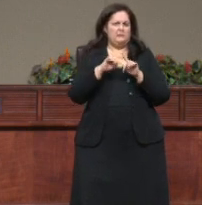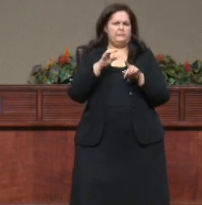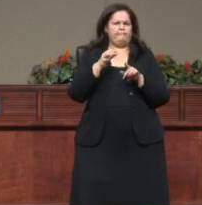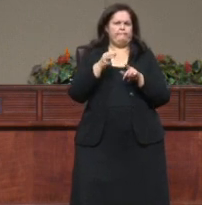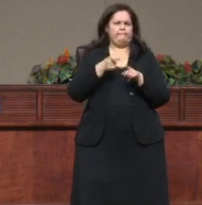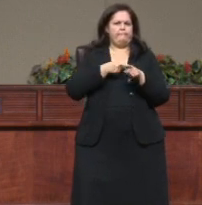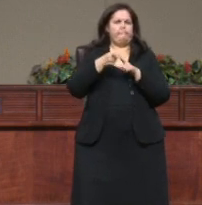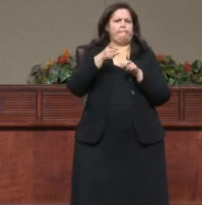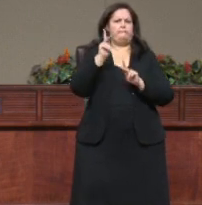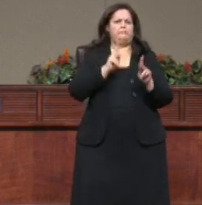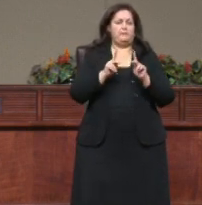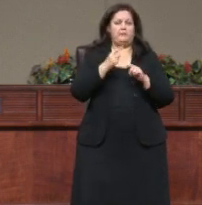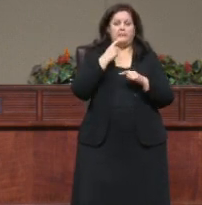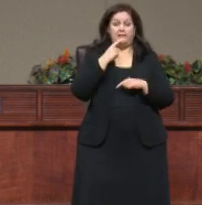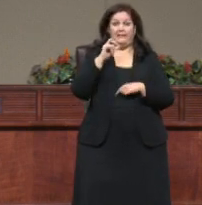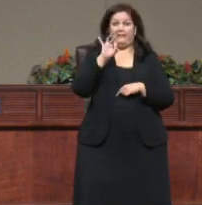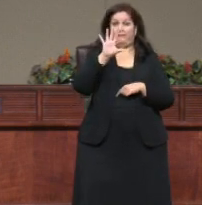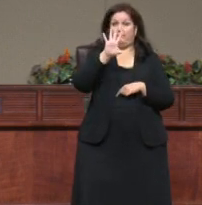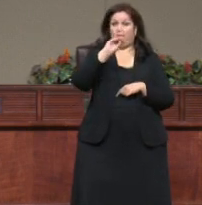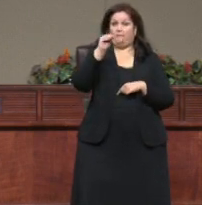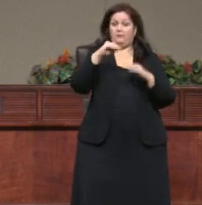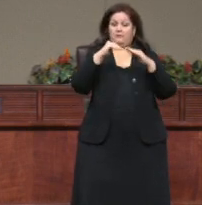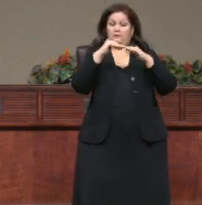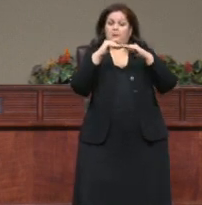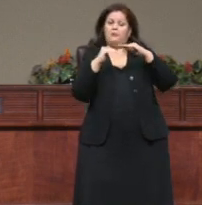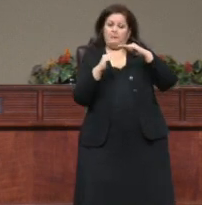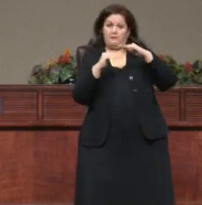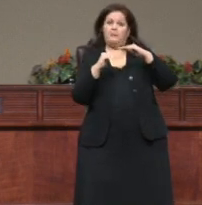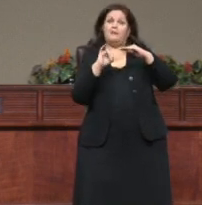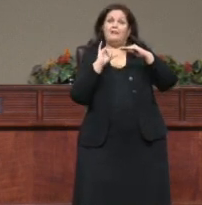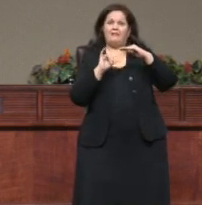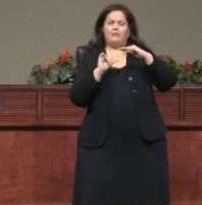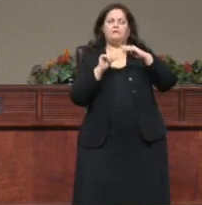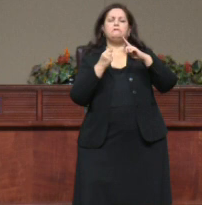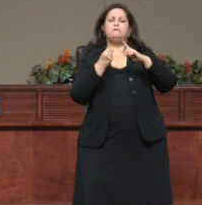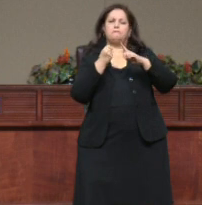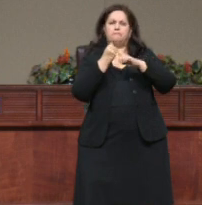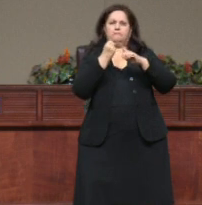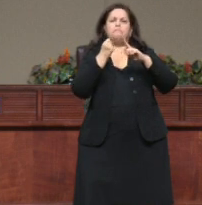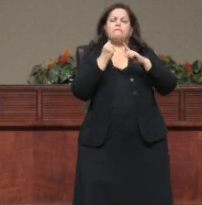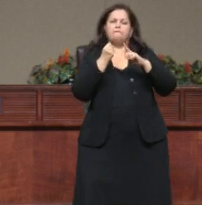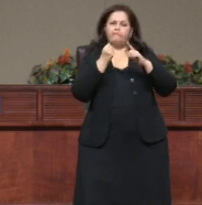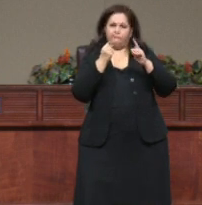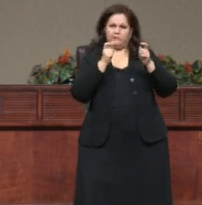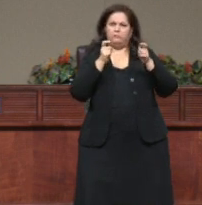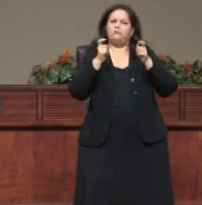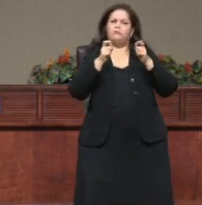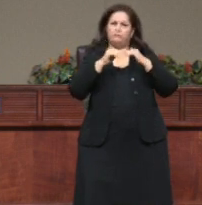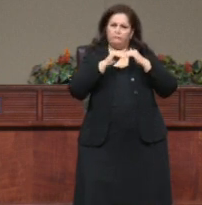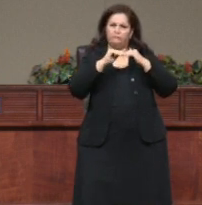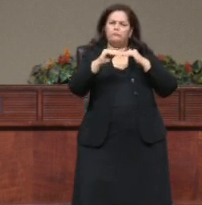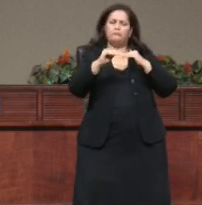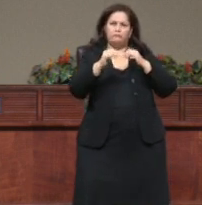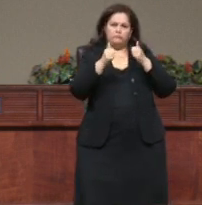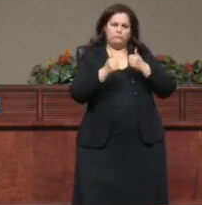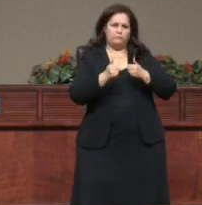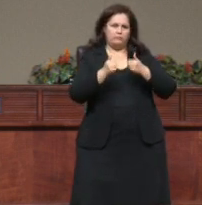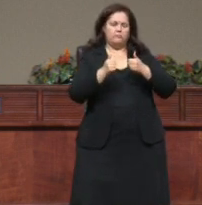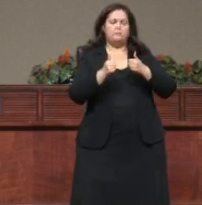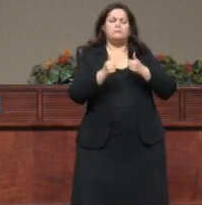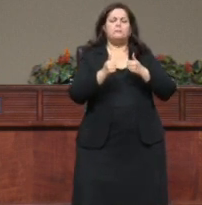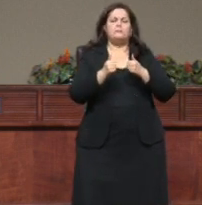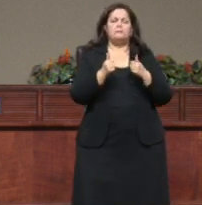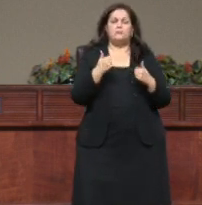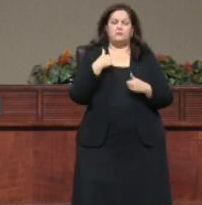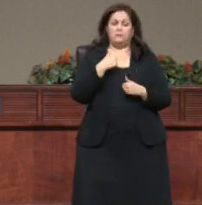if you can get to that 5% level or lower, you have effectively contained the virus within your community. So the fact